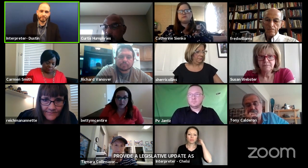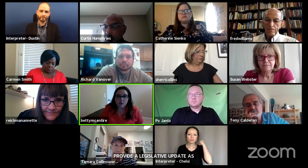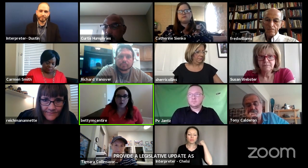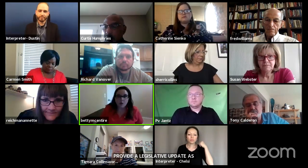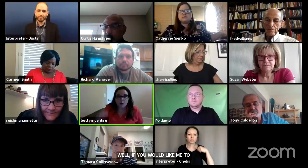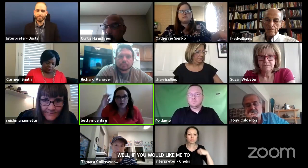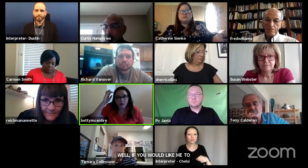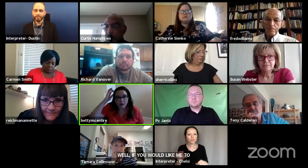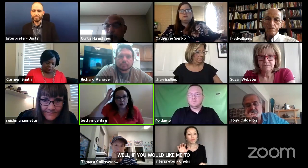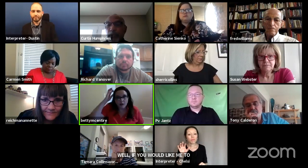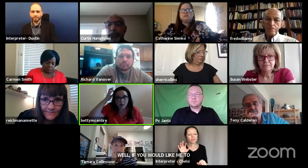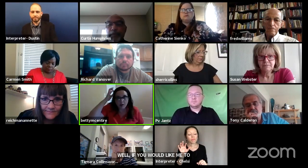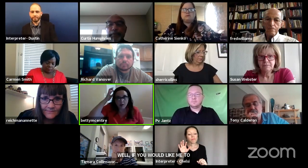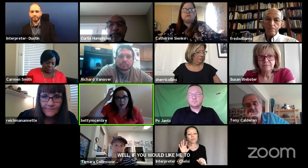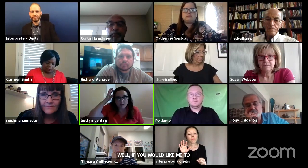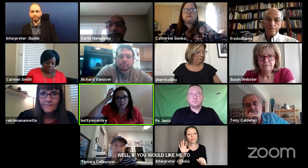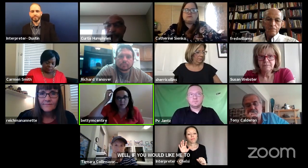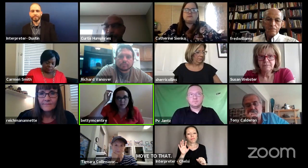So,